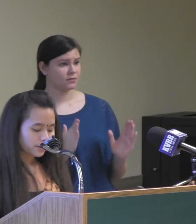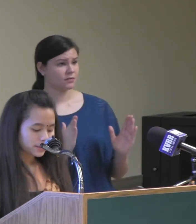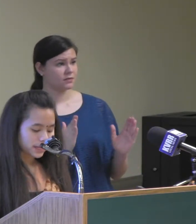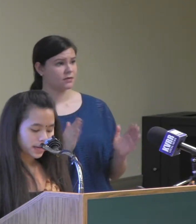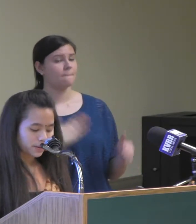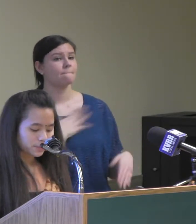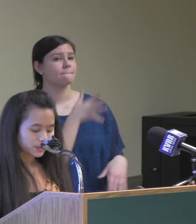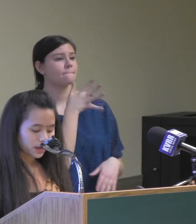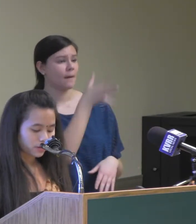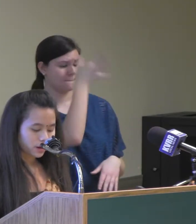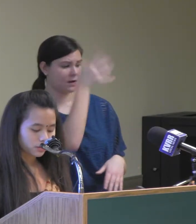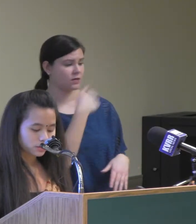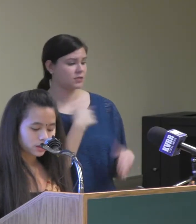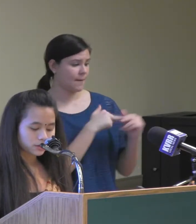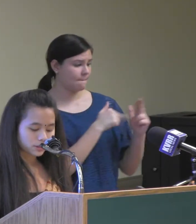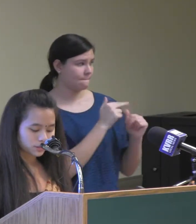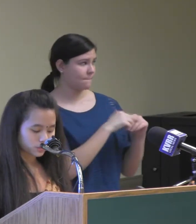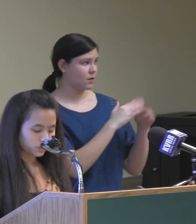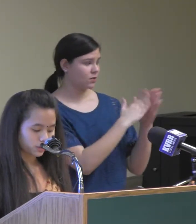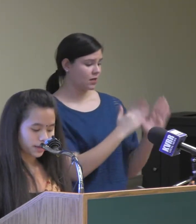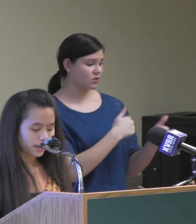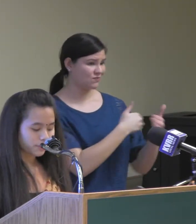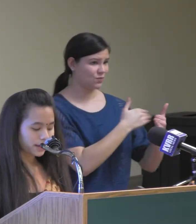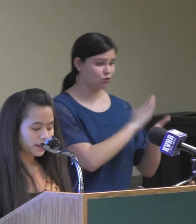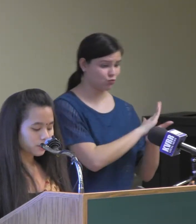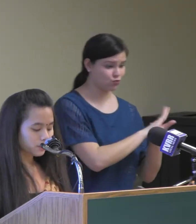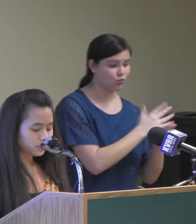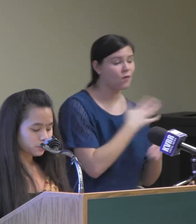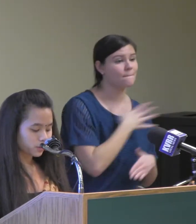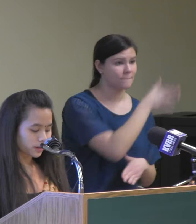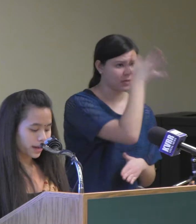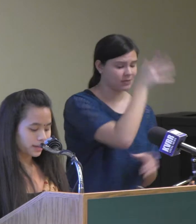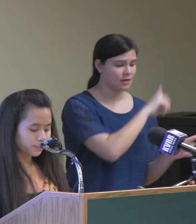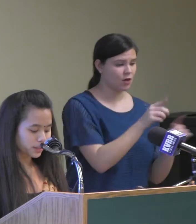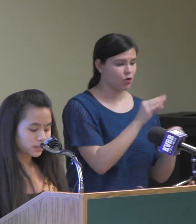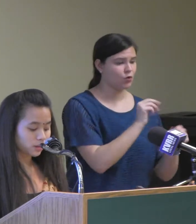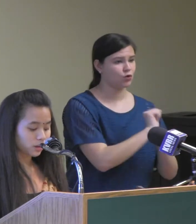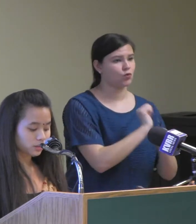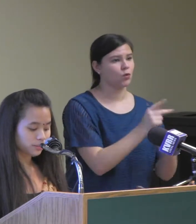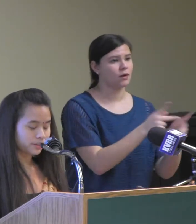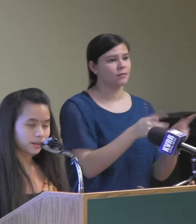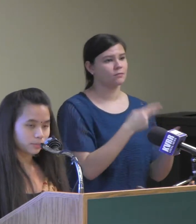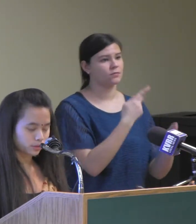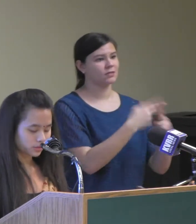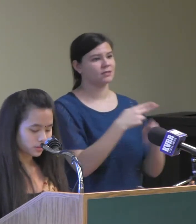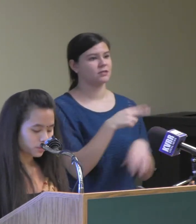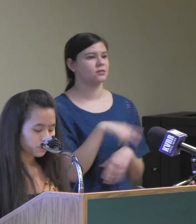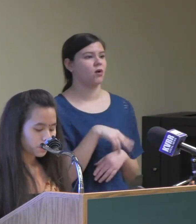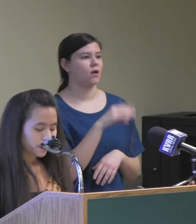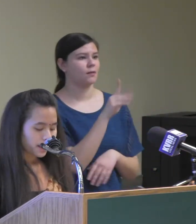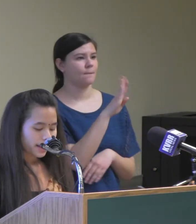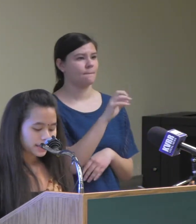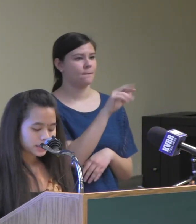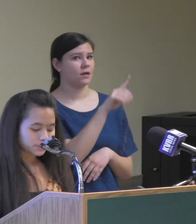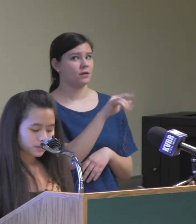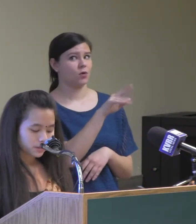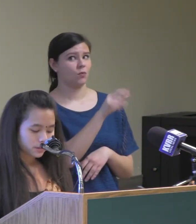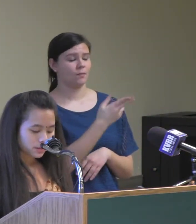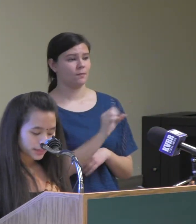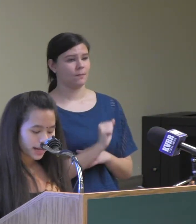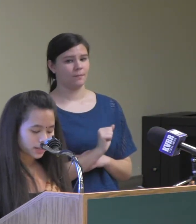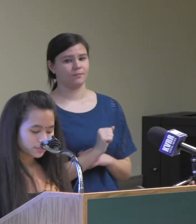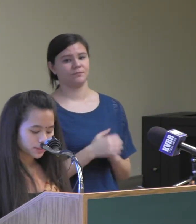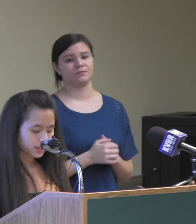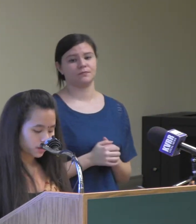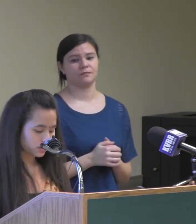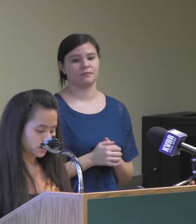My parents and I built our house near the school, and my dad went to work at a place called Birtamot, and